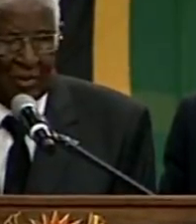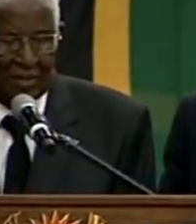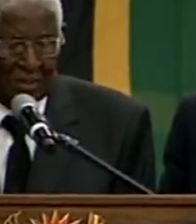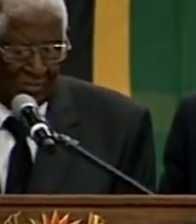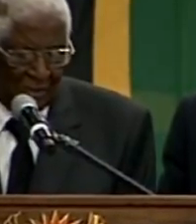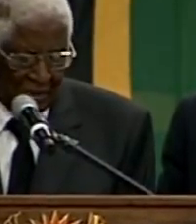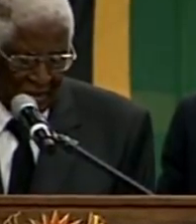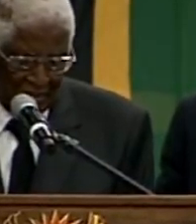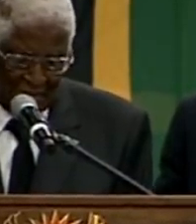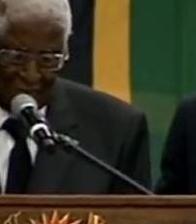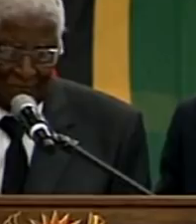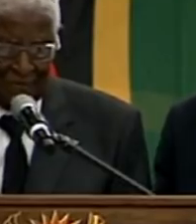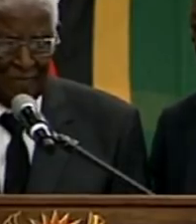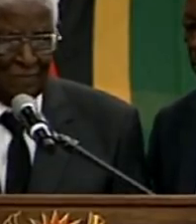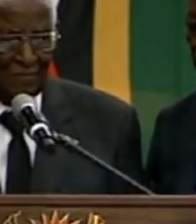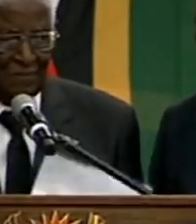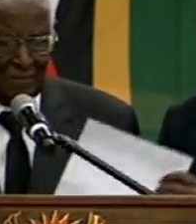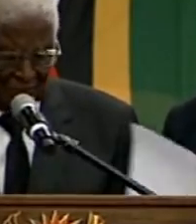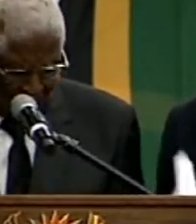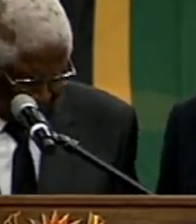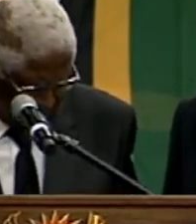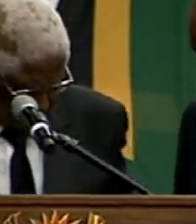his soul rest in peace.